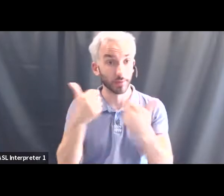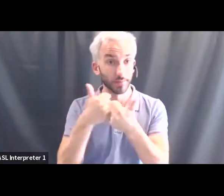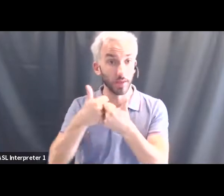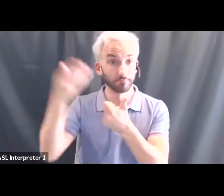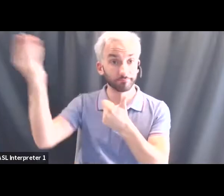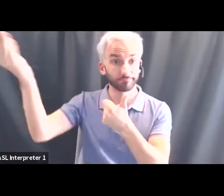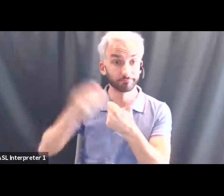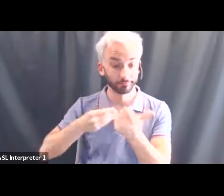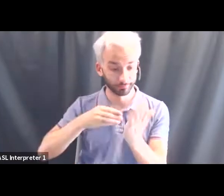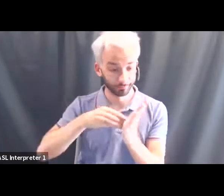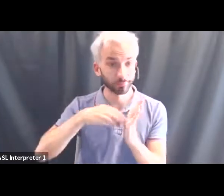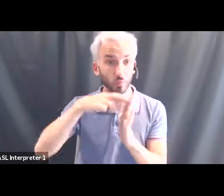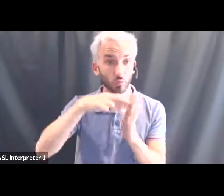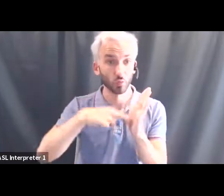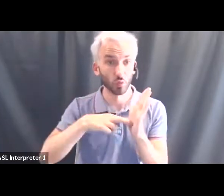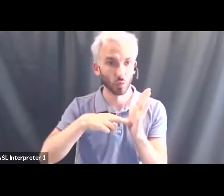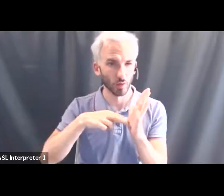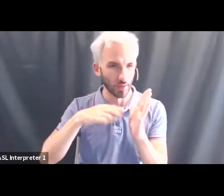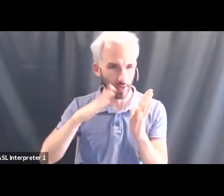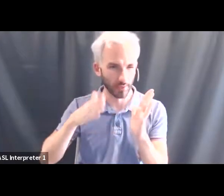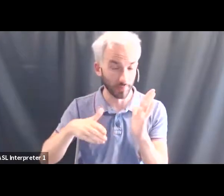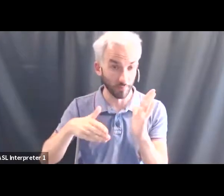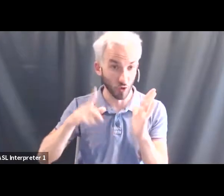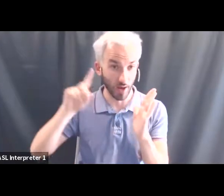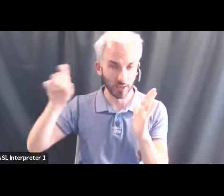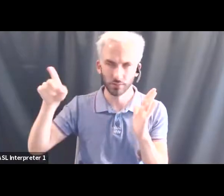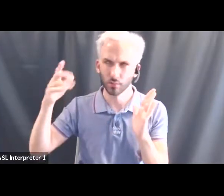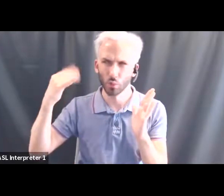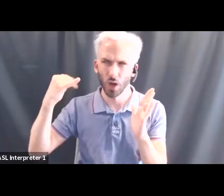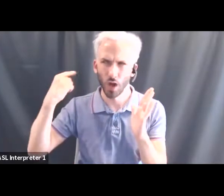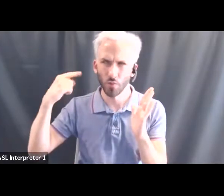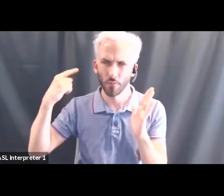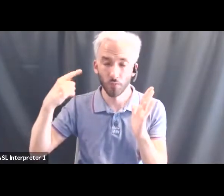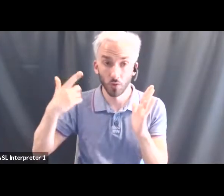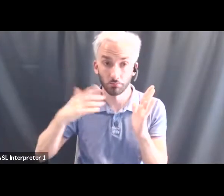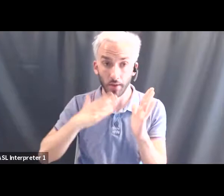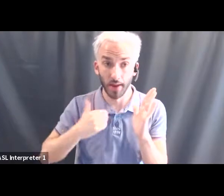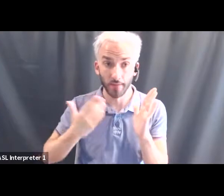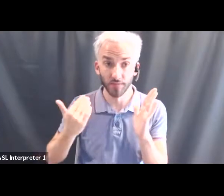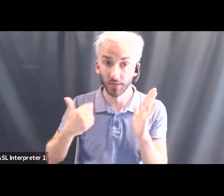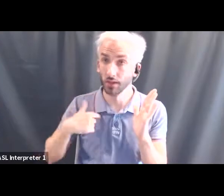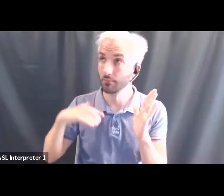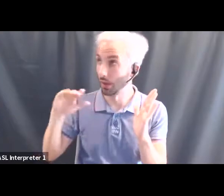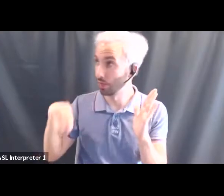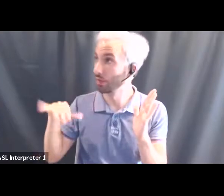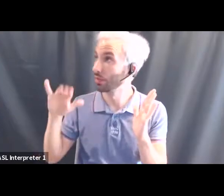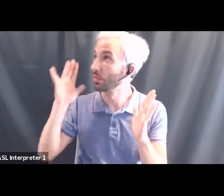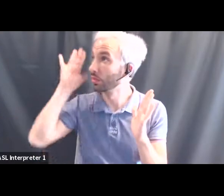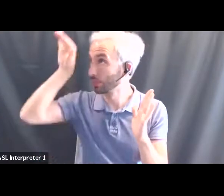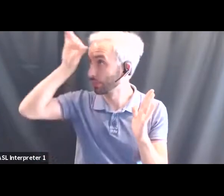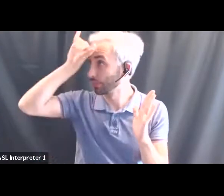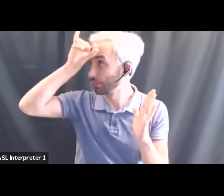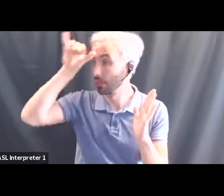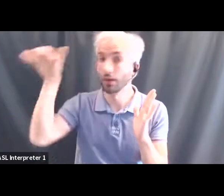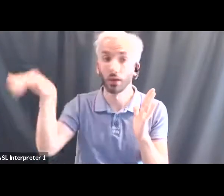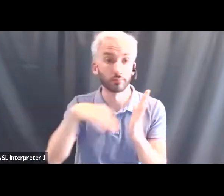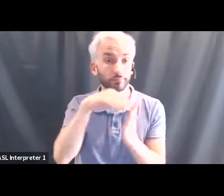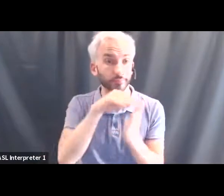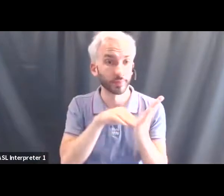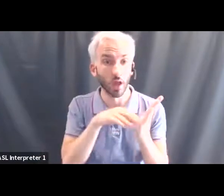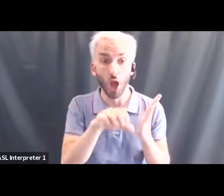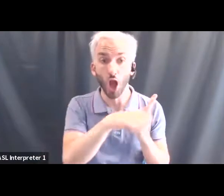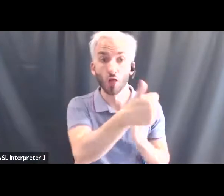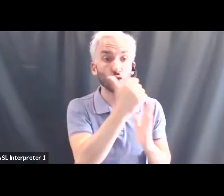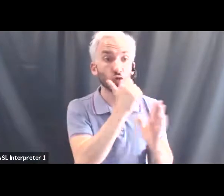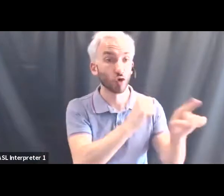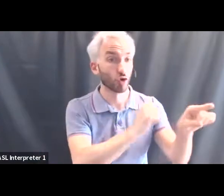playing, without ever questioning why I was playing it, I was 15 years old after all, another girl could not thrive because doing so would mean